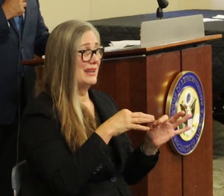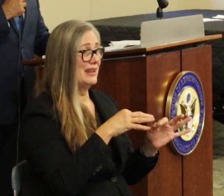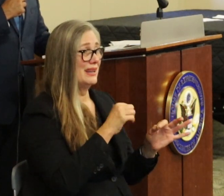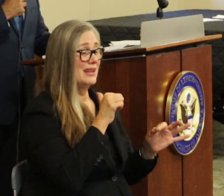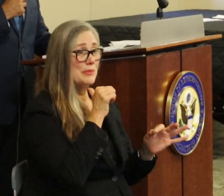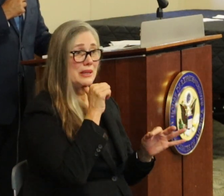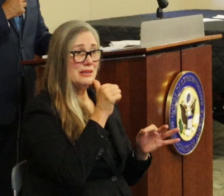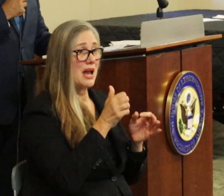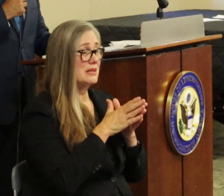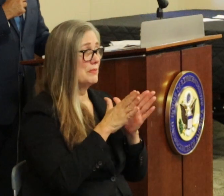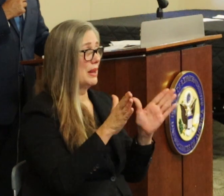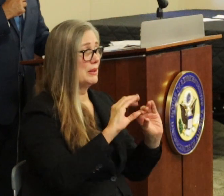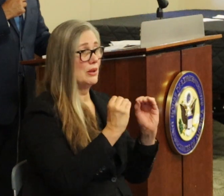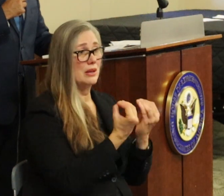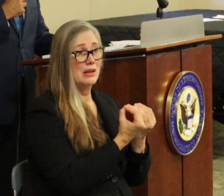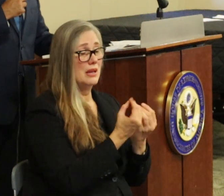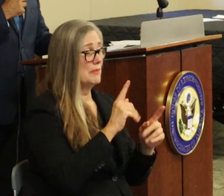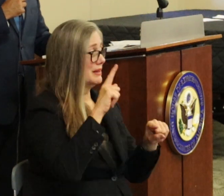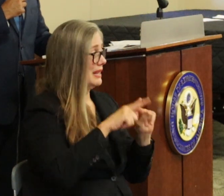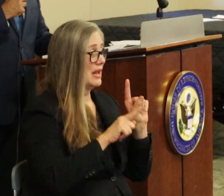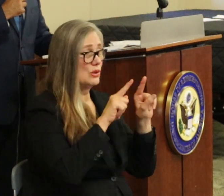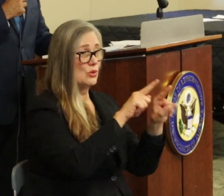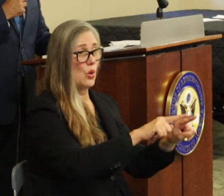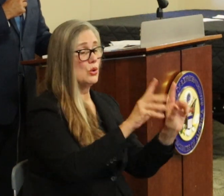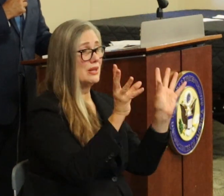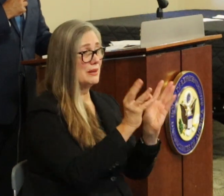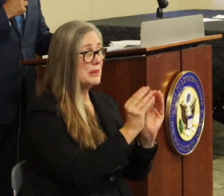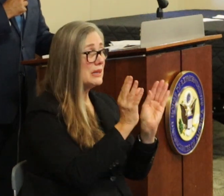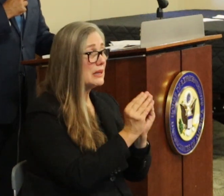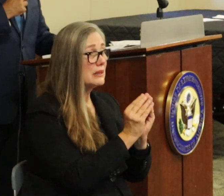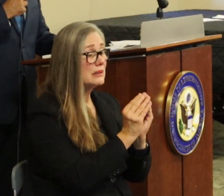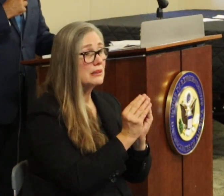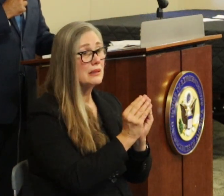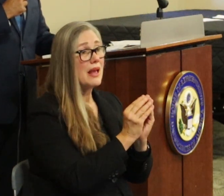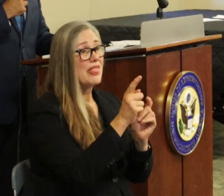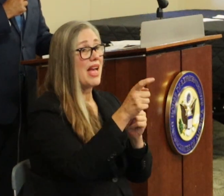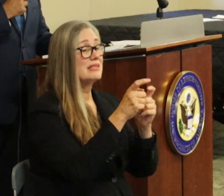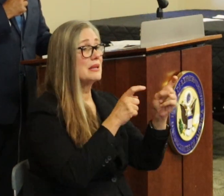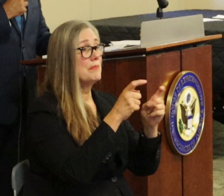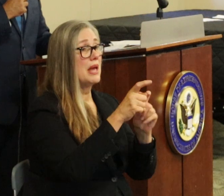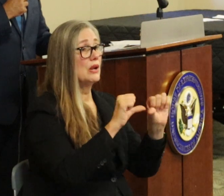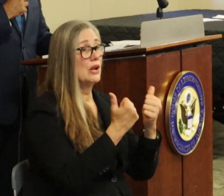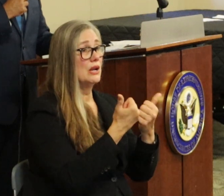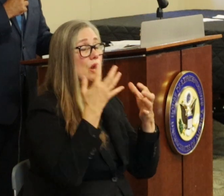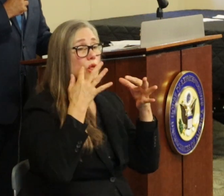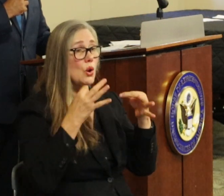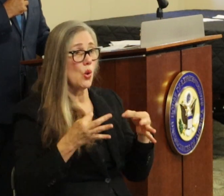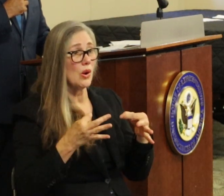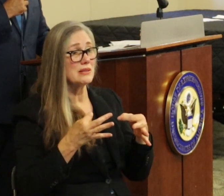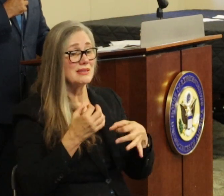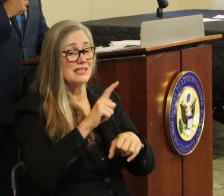non-public organization. The public is not allowed to attend the meetings of the Twitchell Management Authority created by the courts to solve the